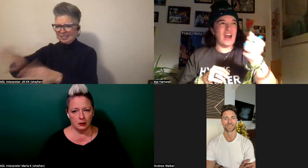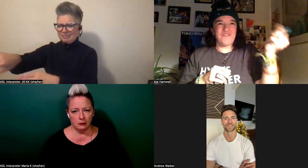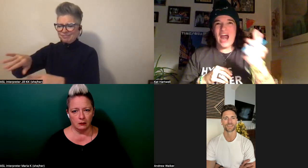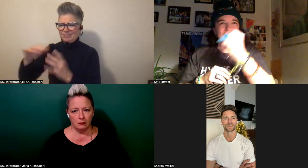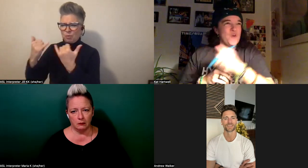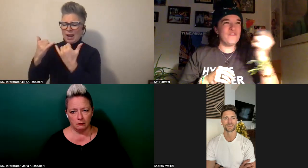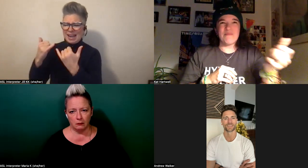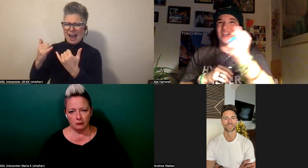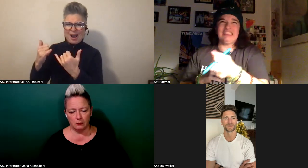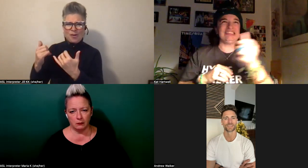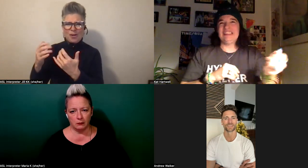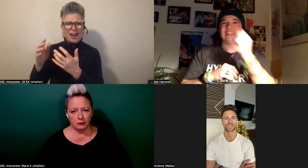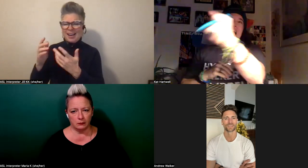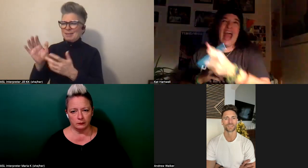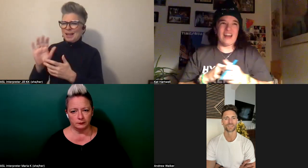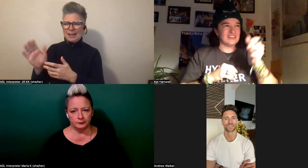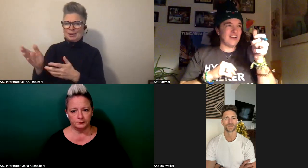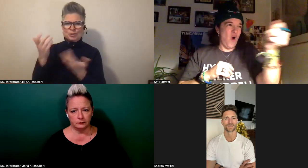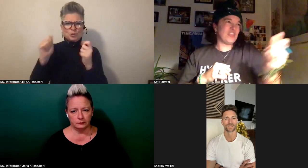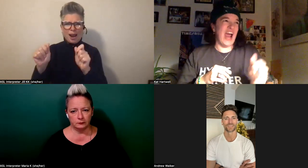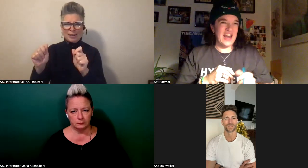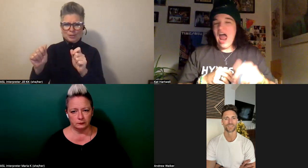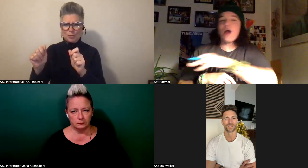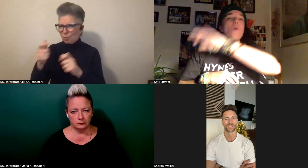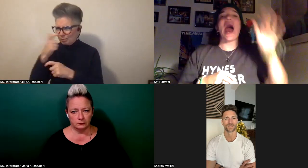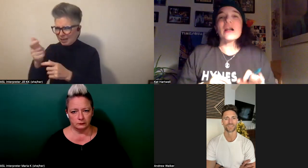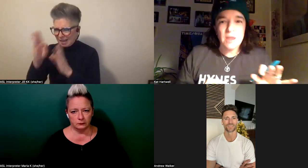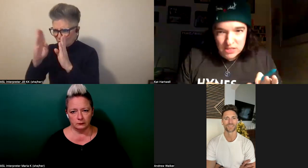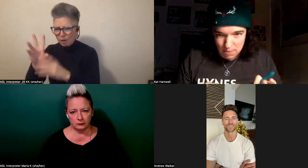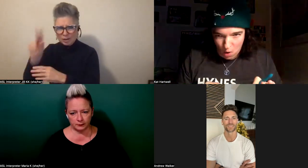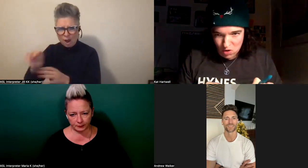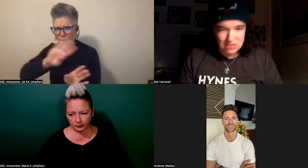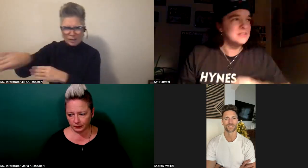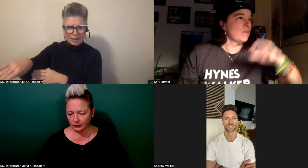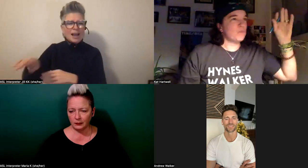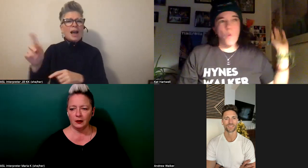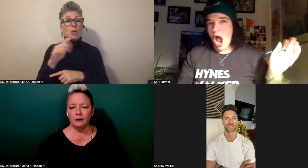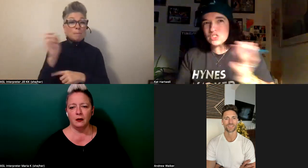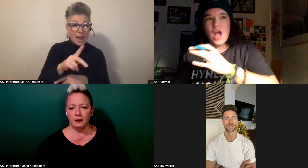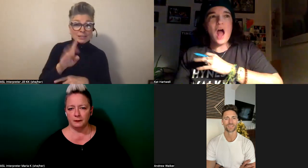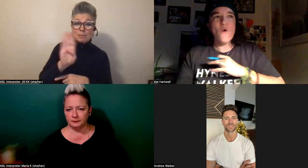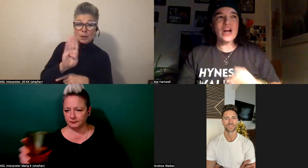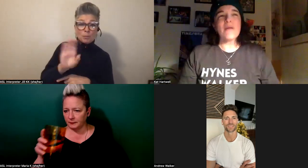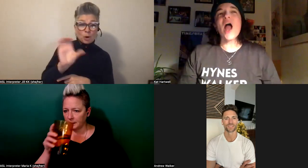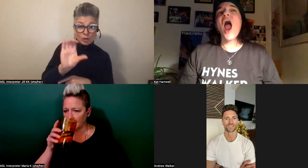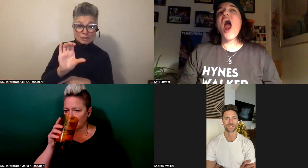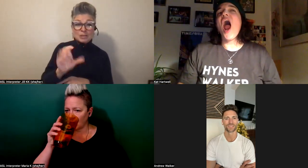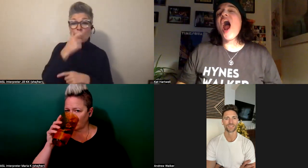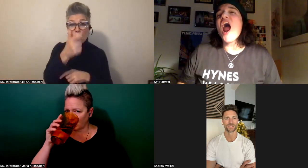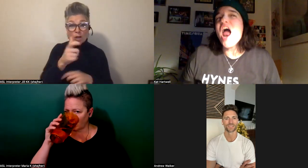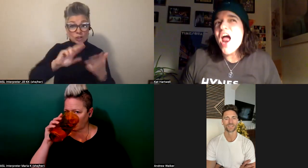like trying to find a movie. I'm like, not yet. Hold on. I go back to Baltimore Christmas. Watch it all over again.